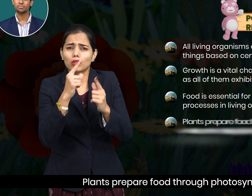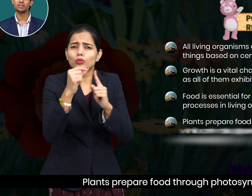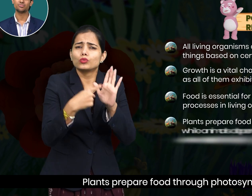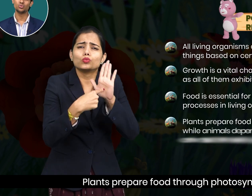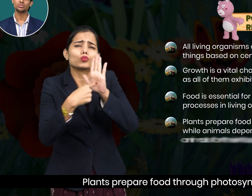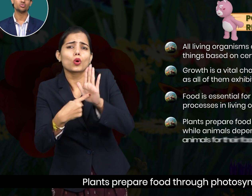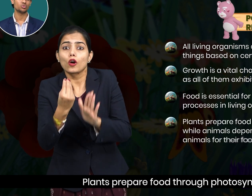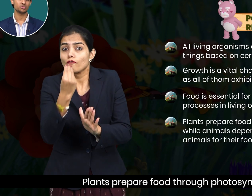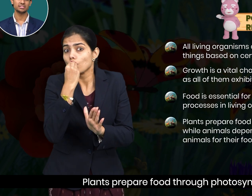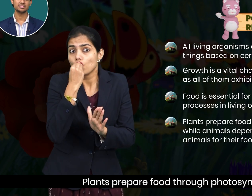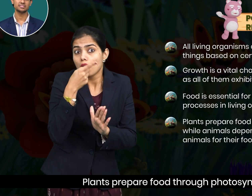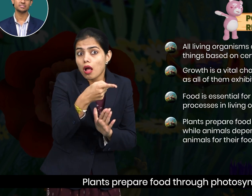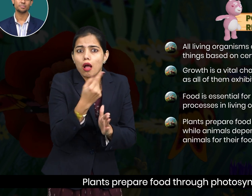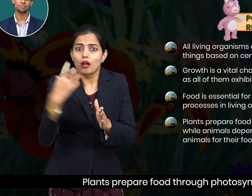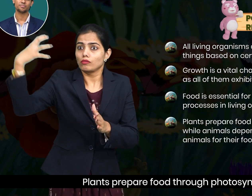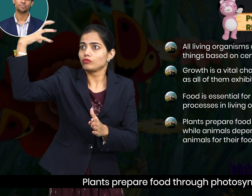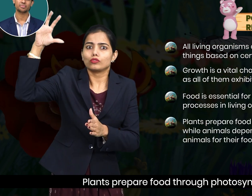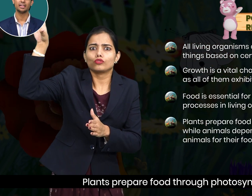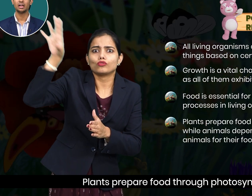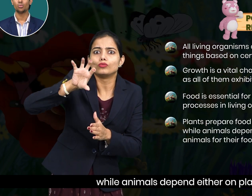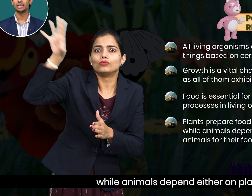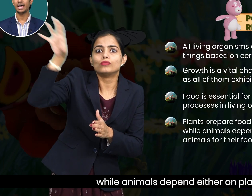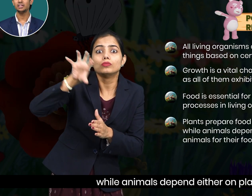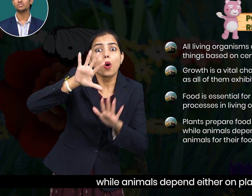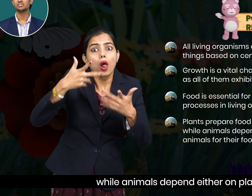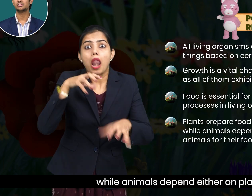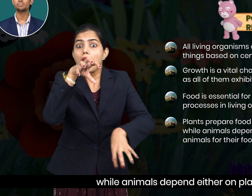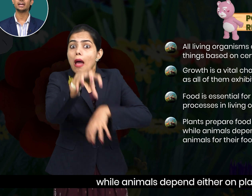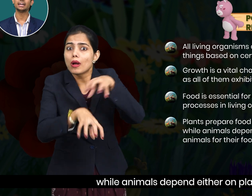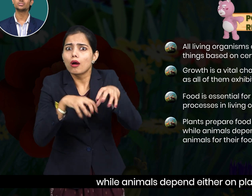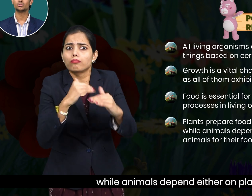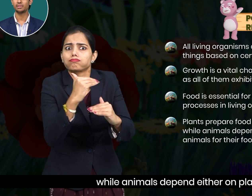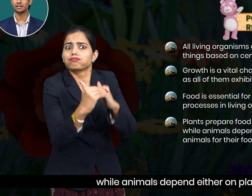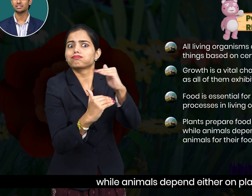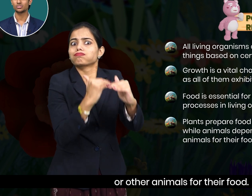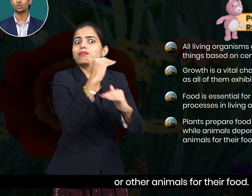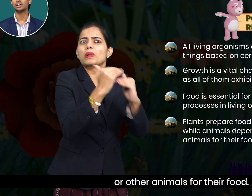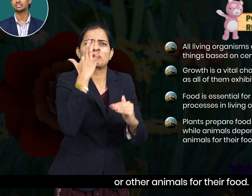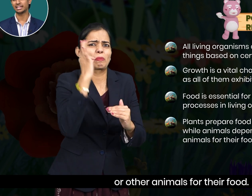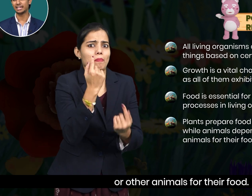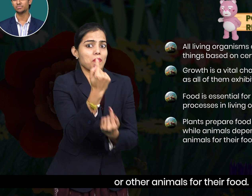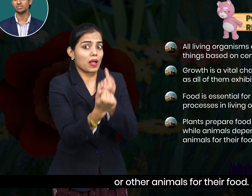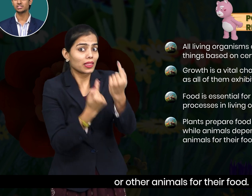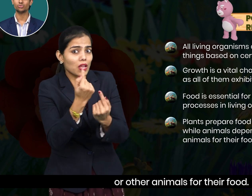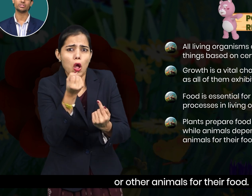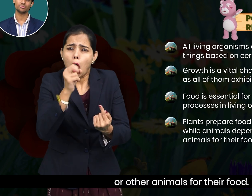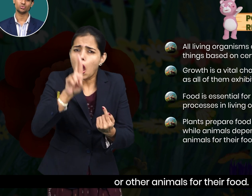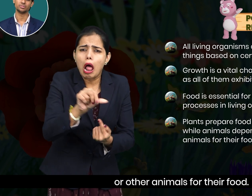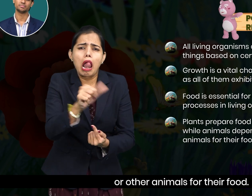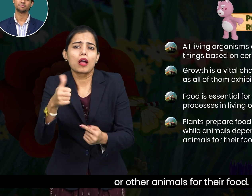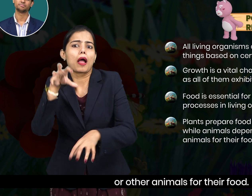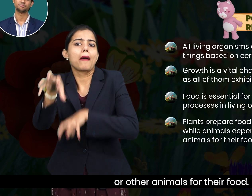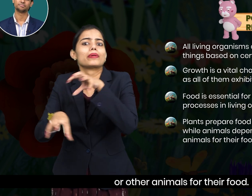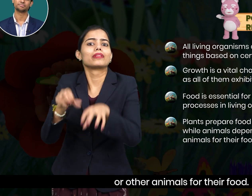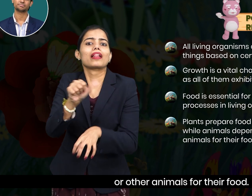Plants prepare food through photosynthesis, while animals depend either on plants or other animals for their